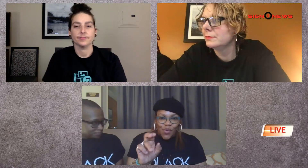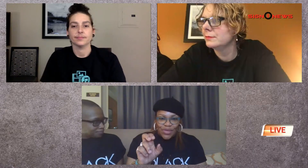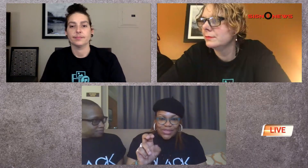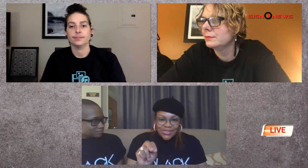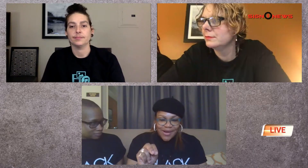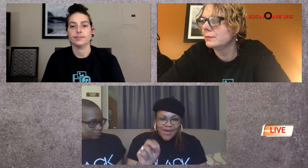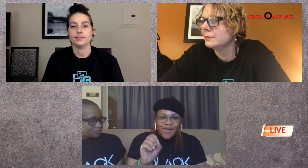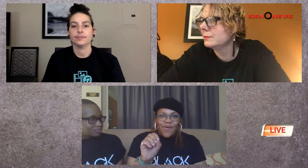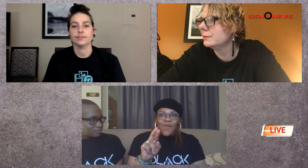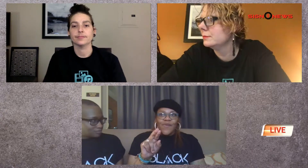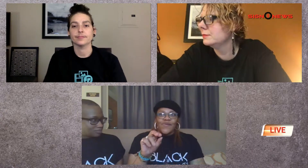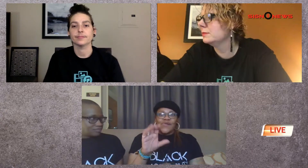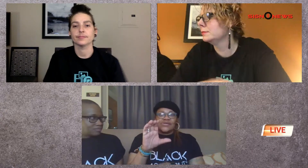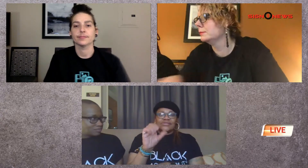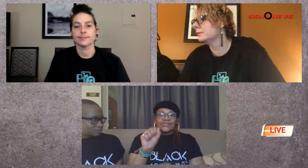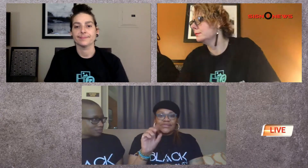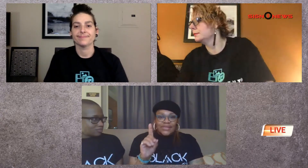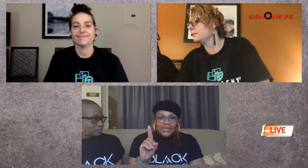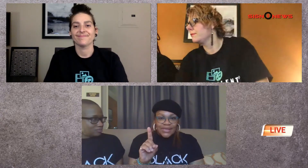Like Sorensen,